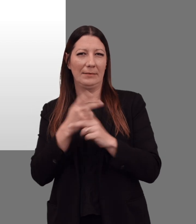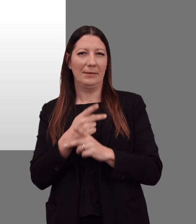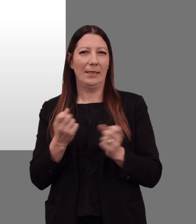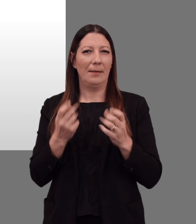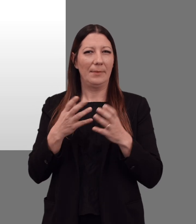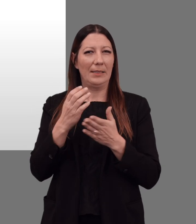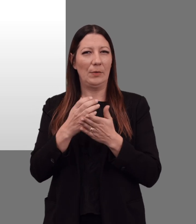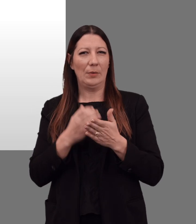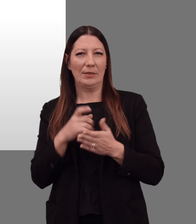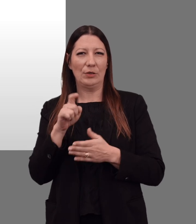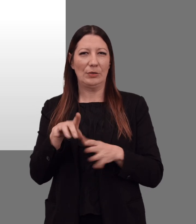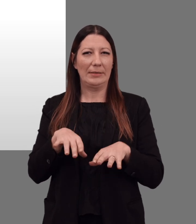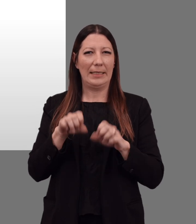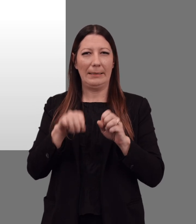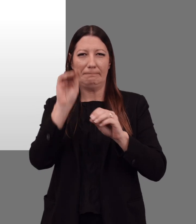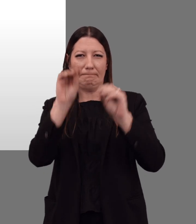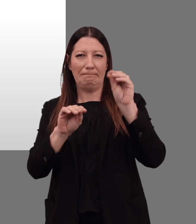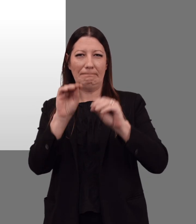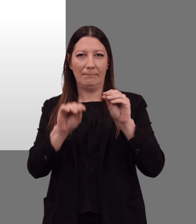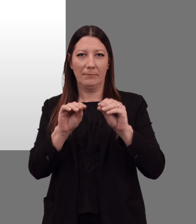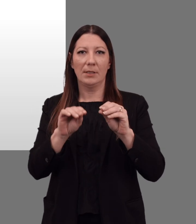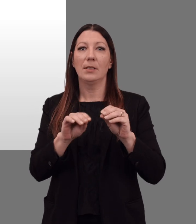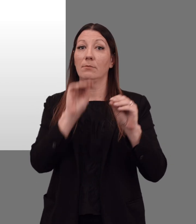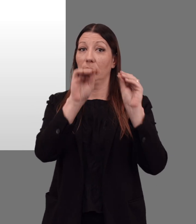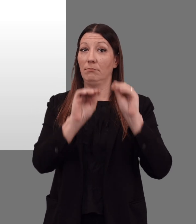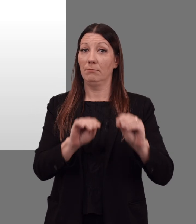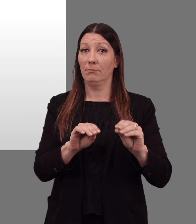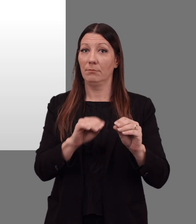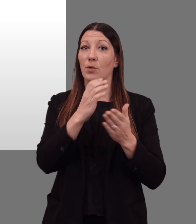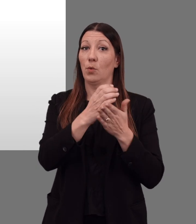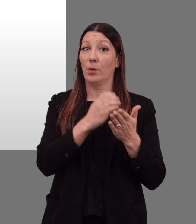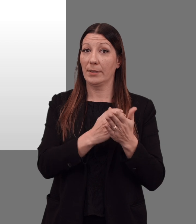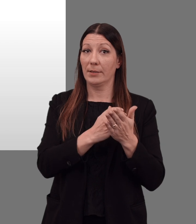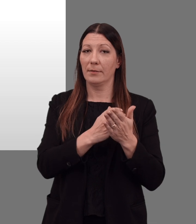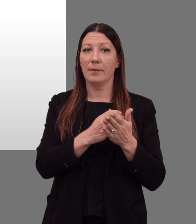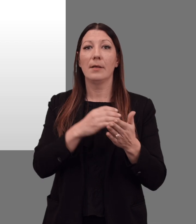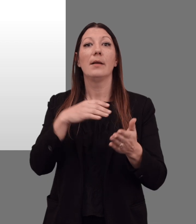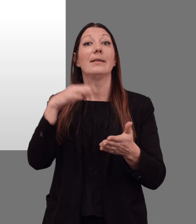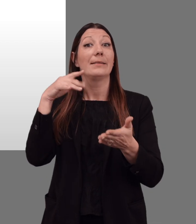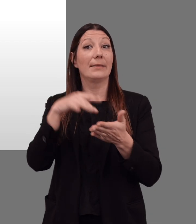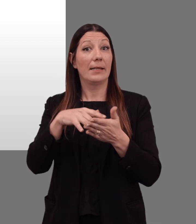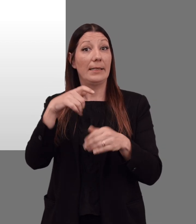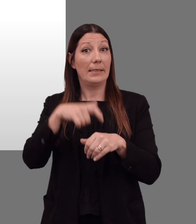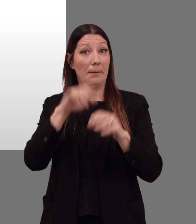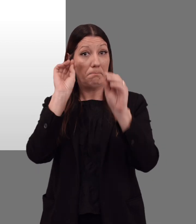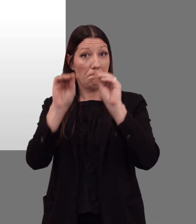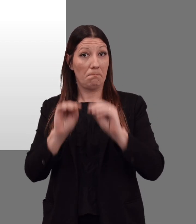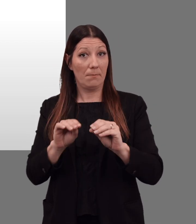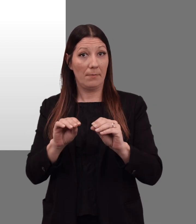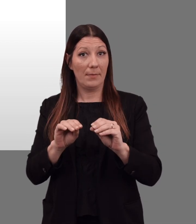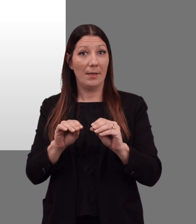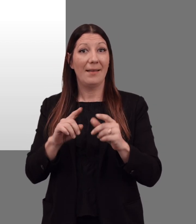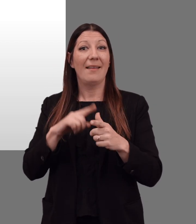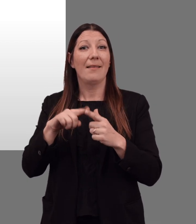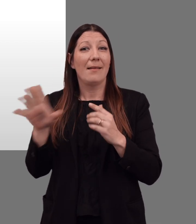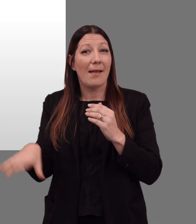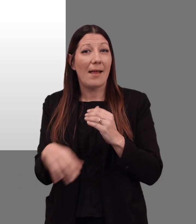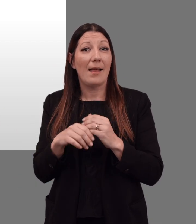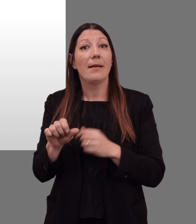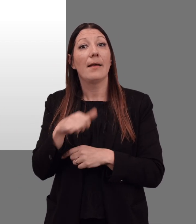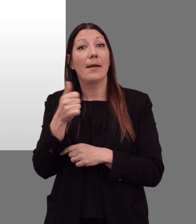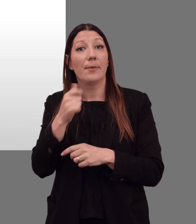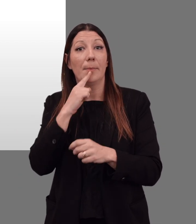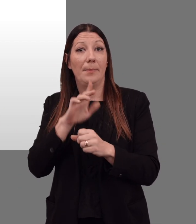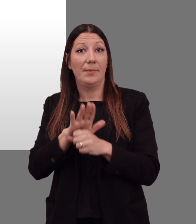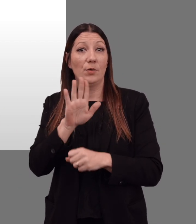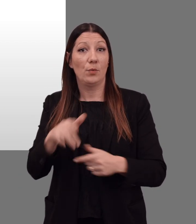upcoming school year, take the recommended study time into consideration and factor in other activities, obligations, and commitments which will